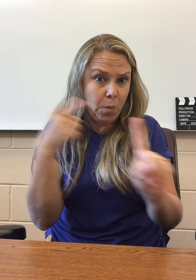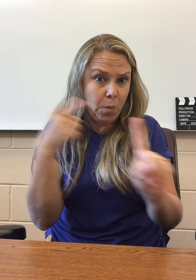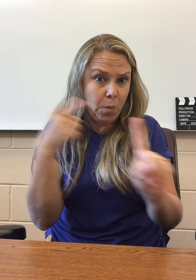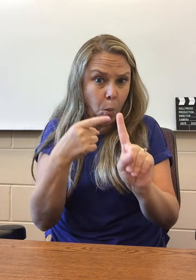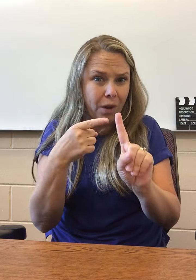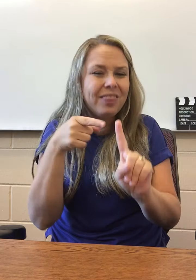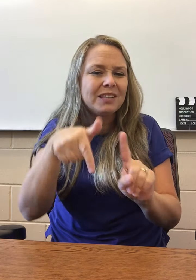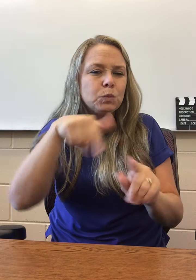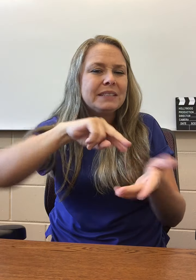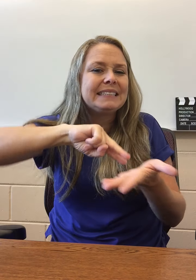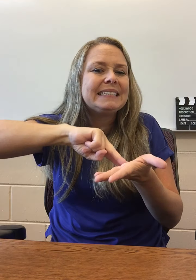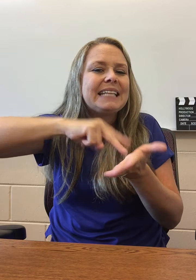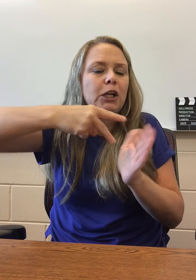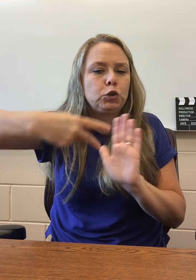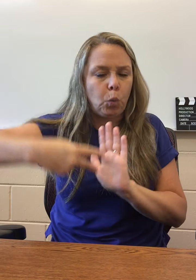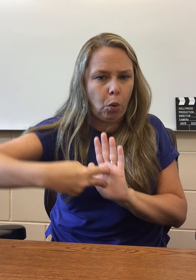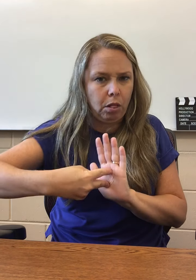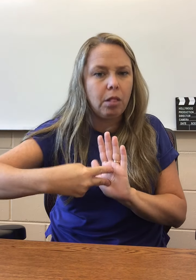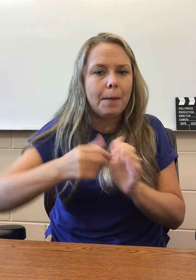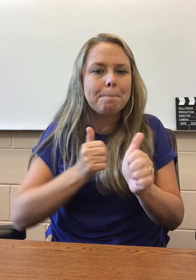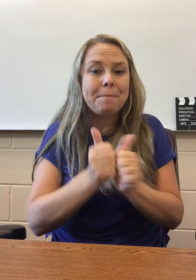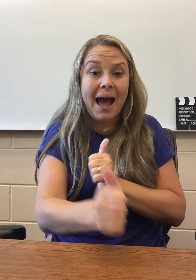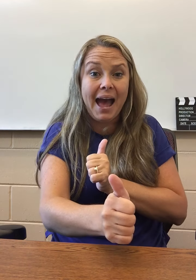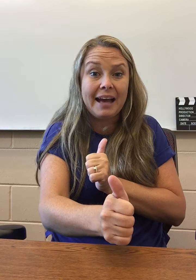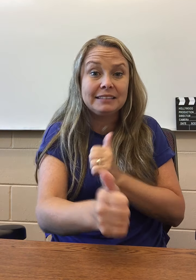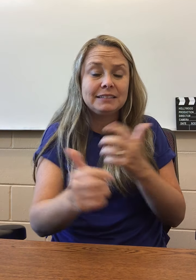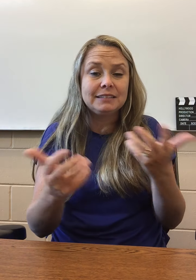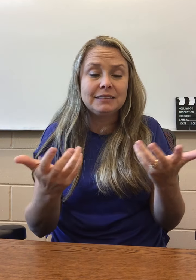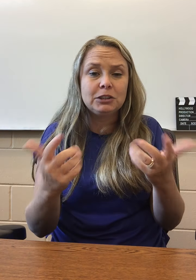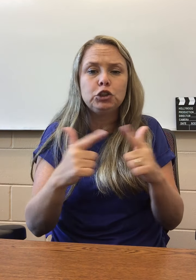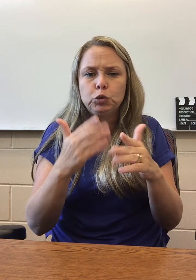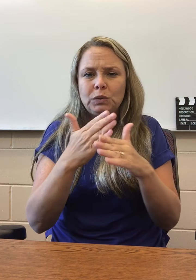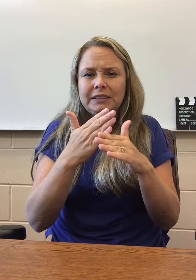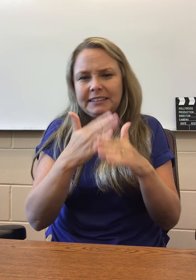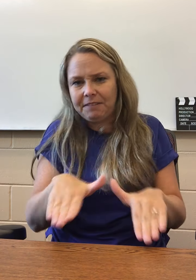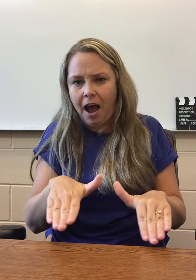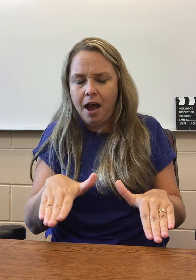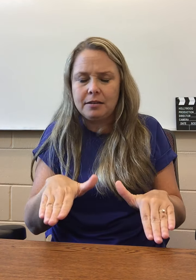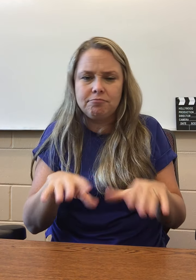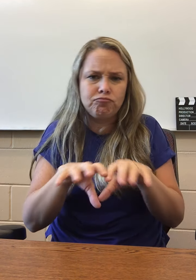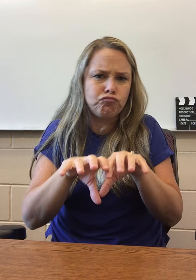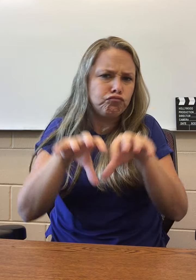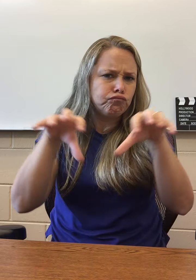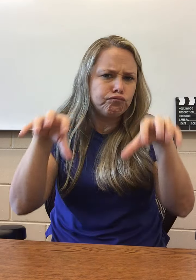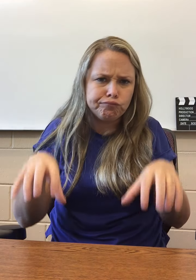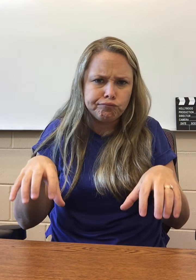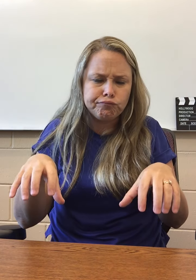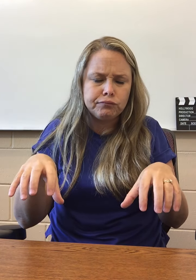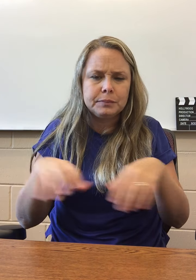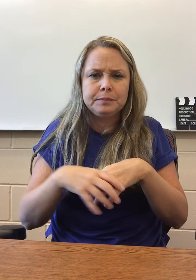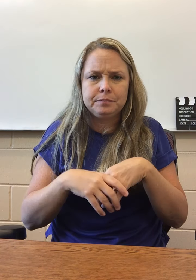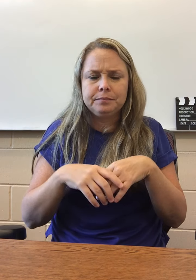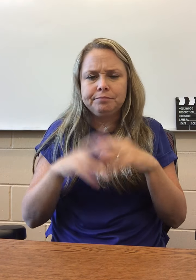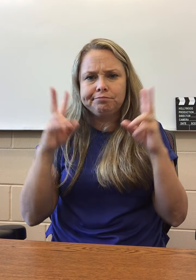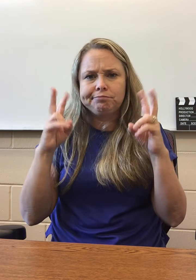intentionally uh passed in order to divide um you know into into camps veterans